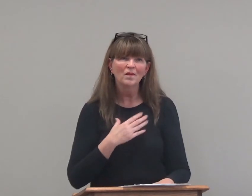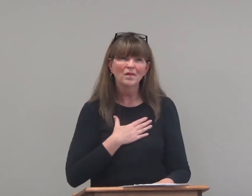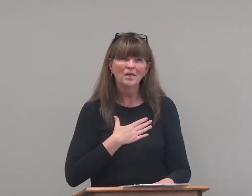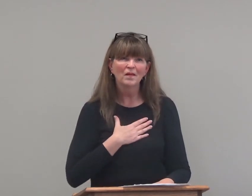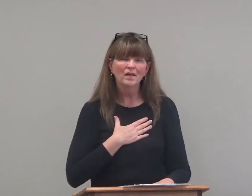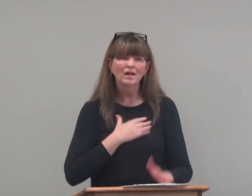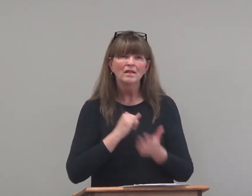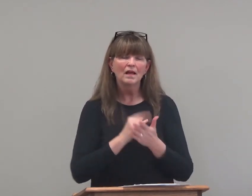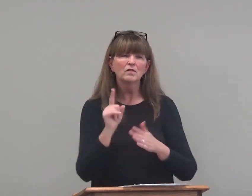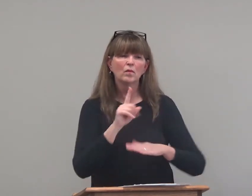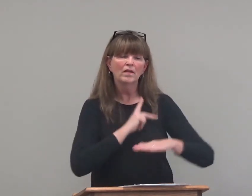our souls.